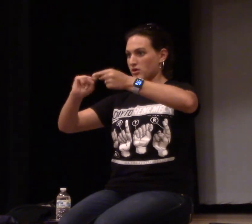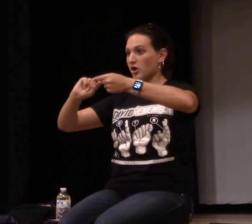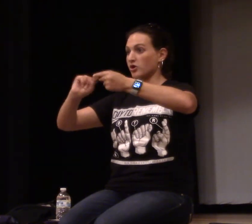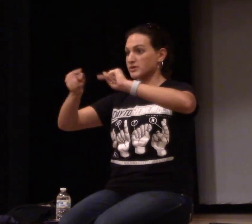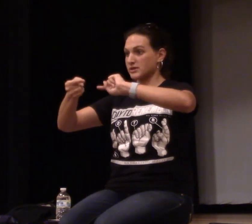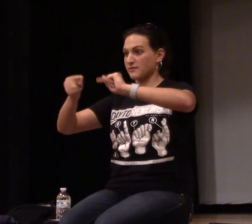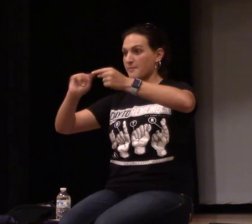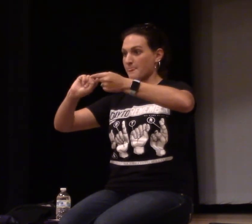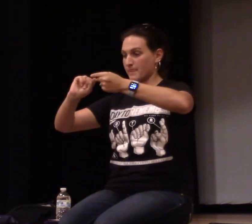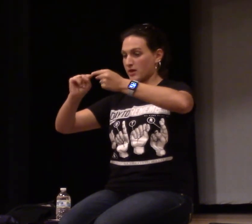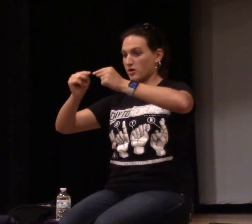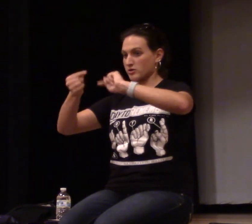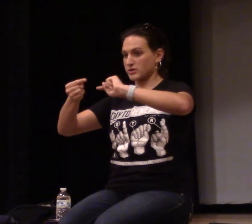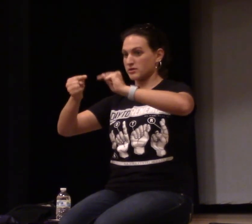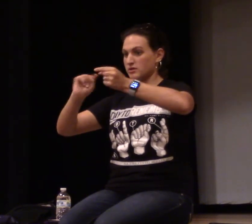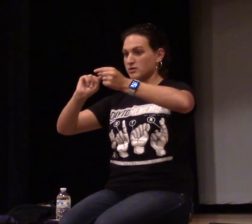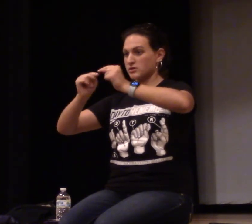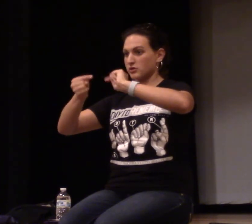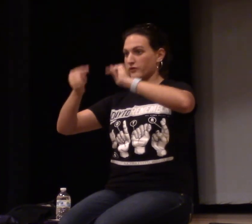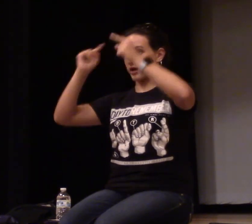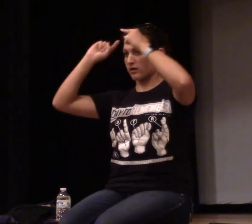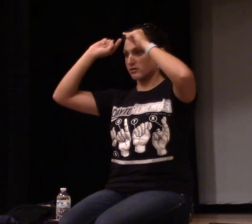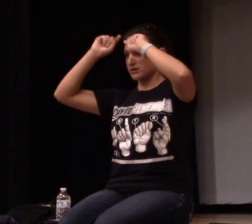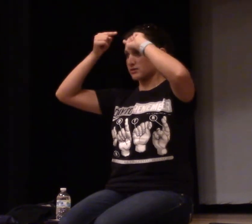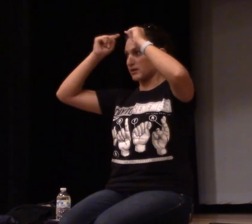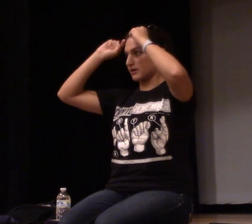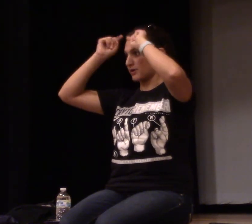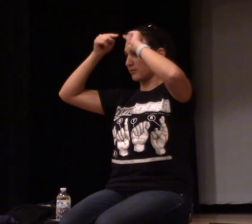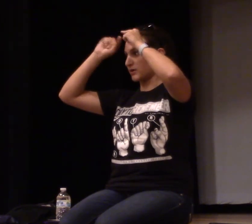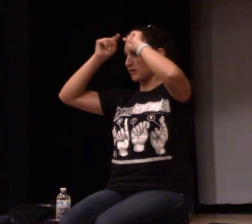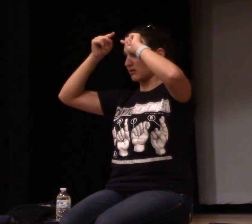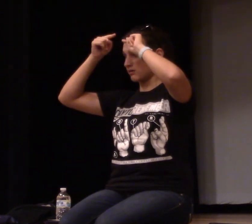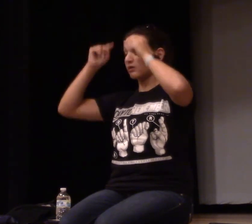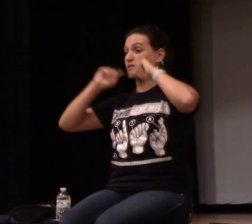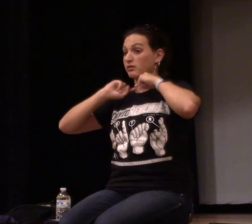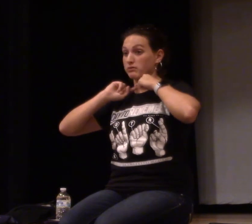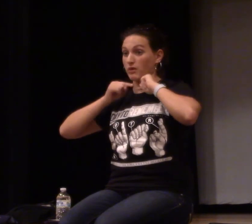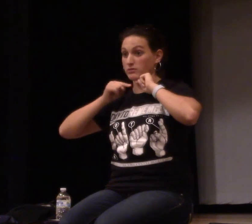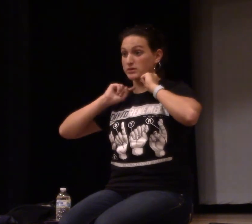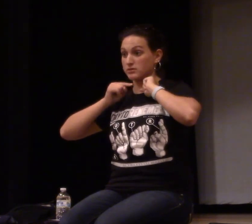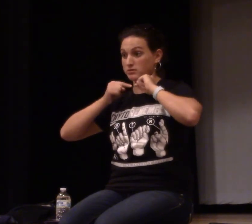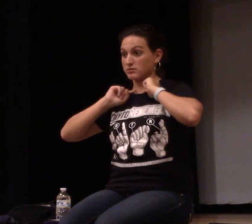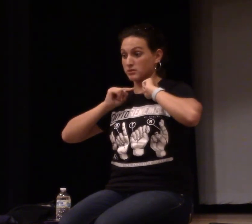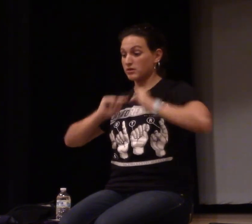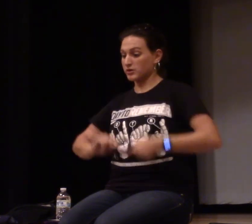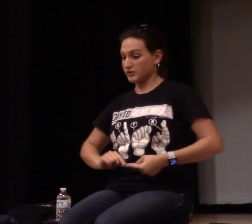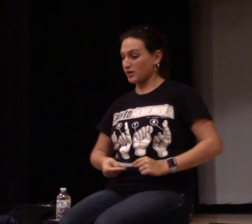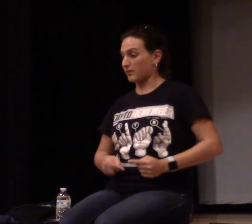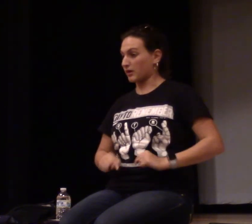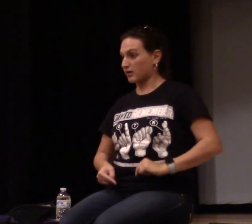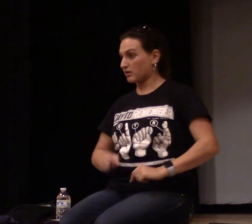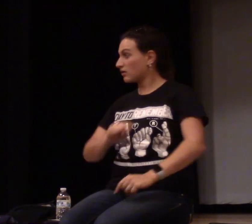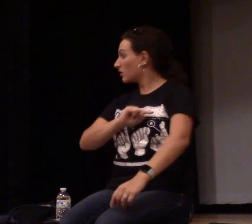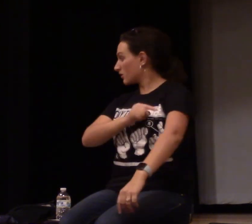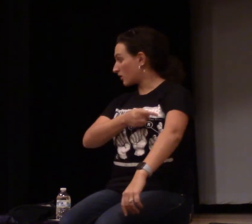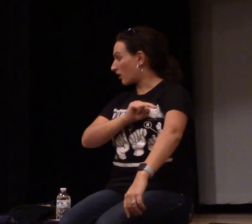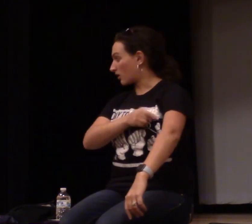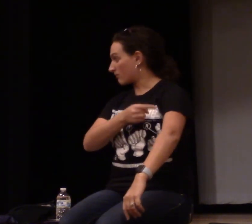Hurt. Hurt. Hurt. So if your head hurts, it can be up here, your throat, your stomach. And also for headache